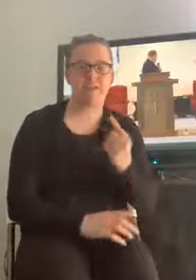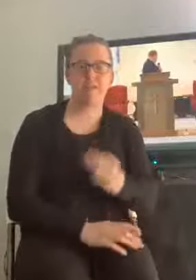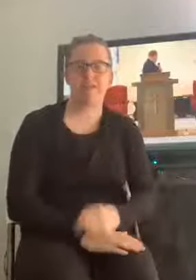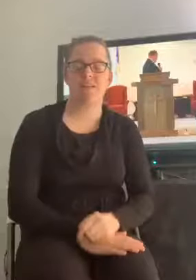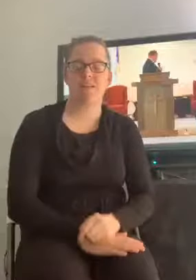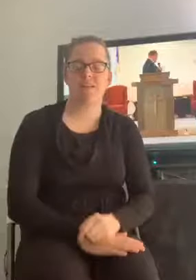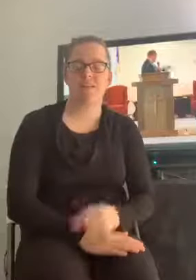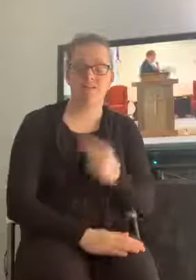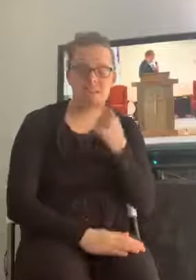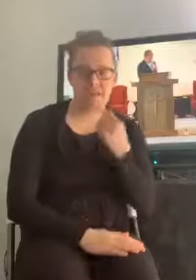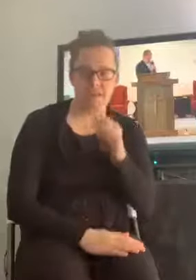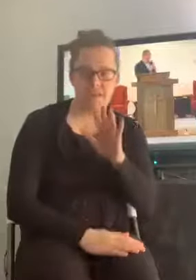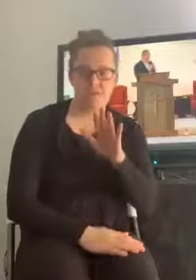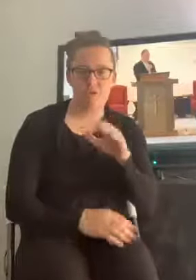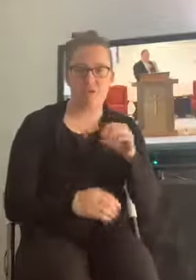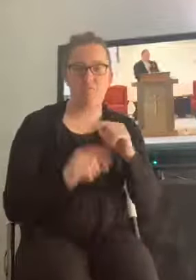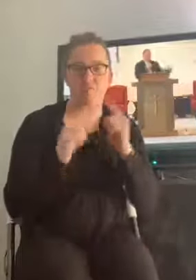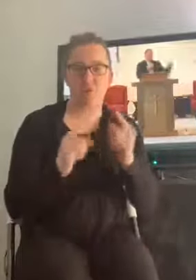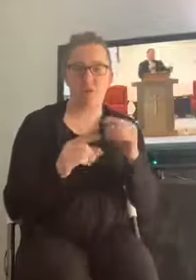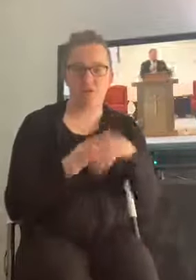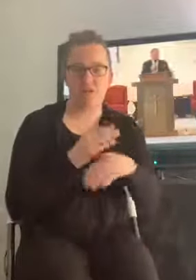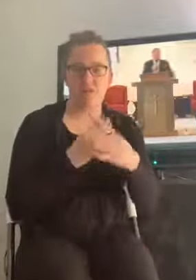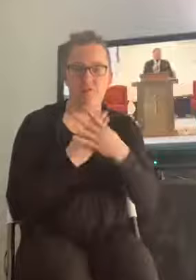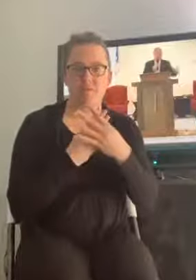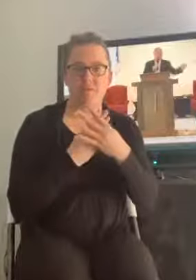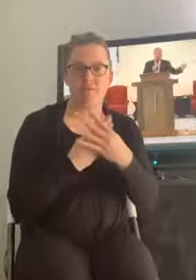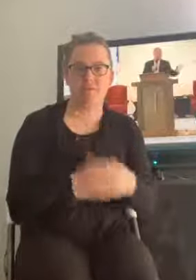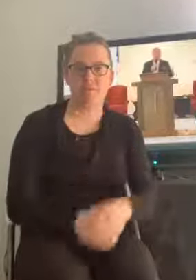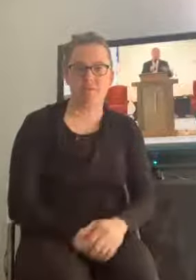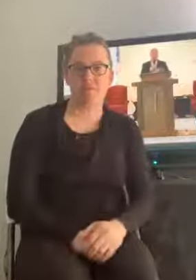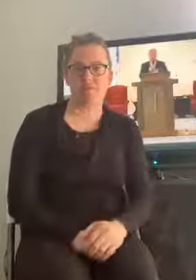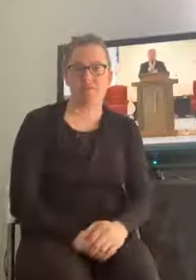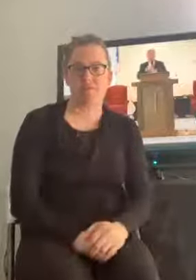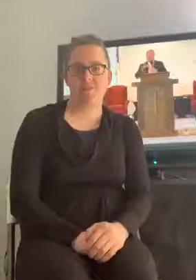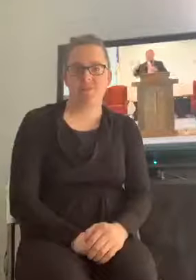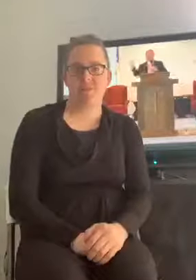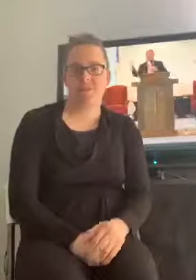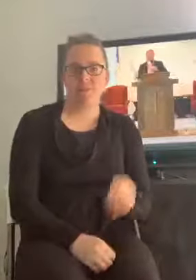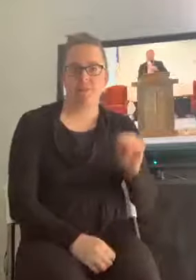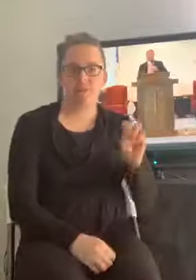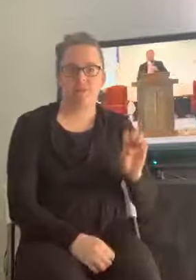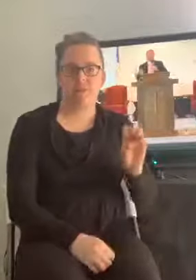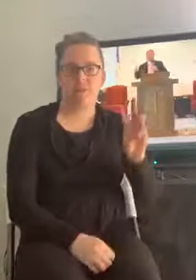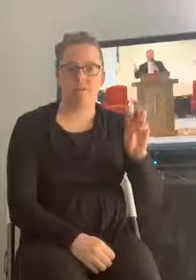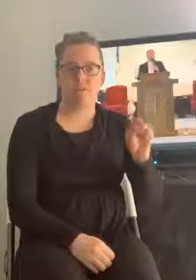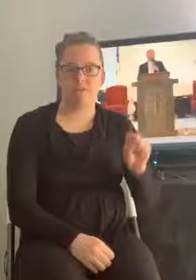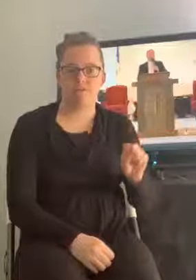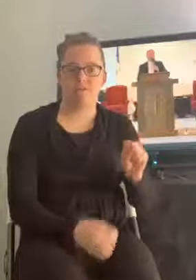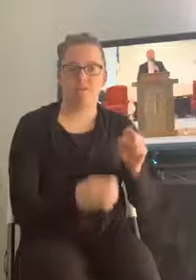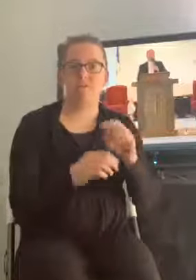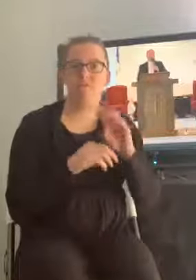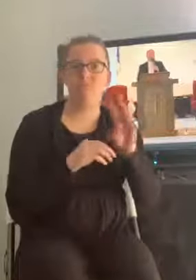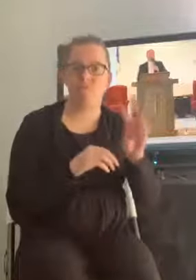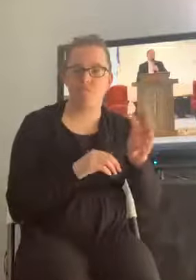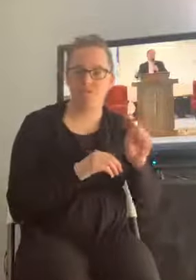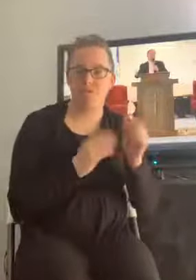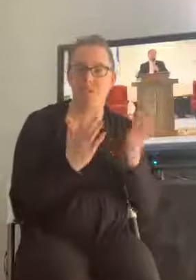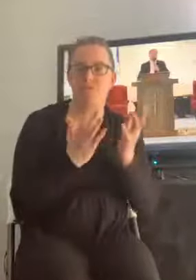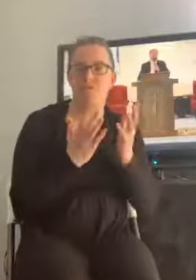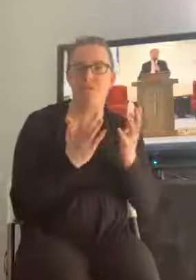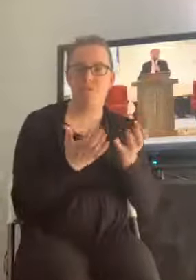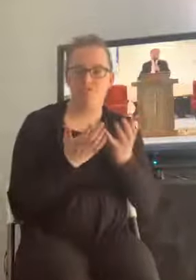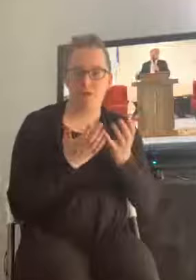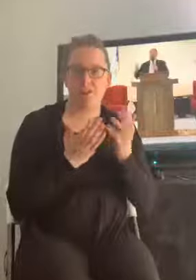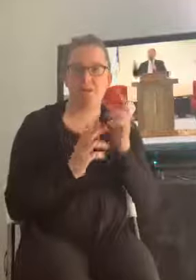captivity. You're going into captivity. And the news of the day was what they wanted to hear. Now it's the opposite of where we find ourselves. We're in